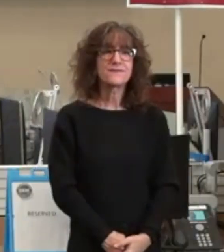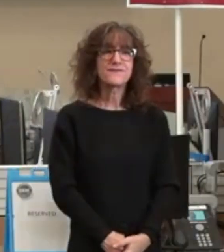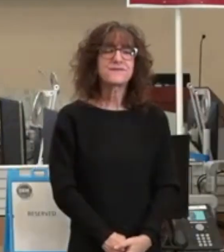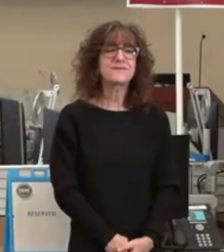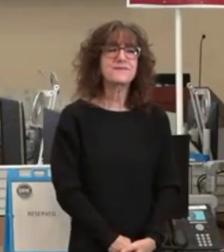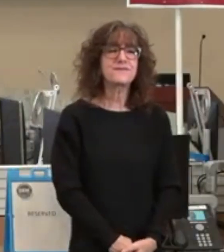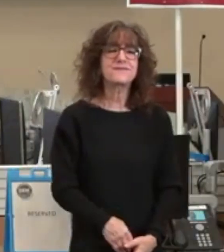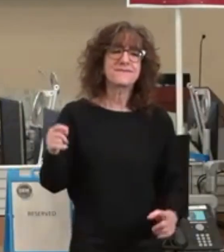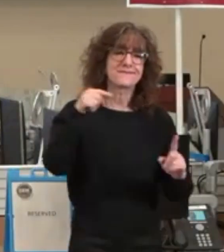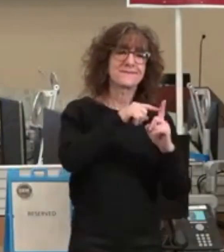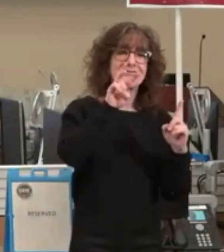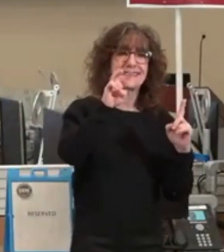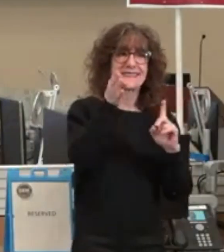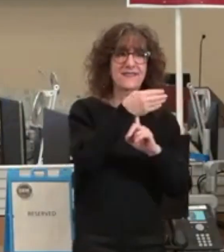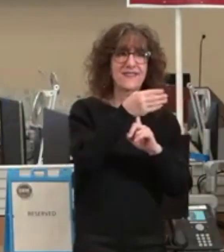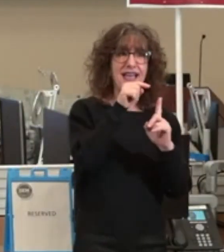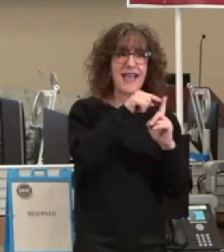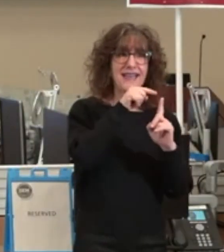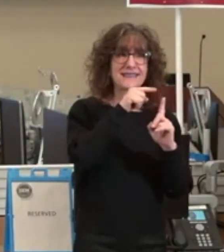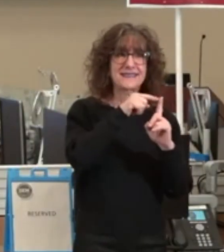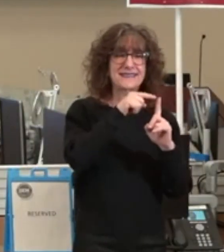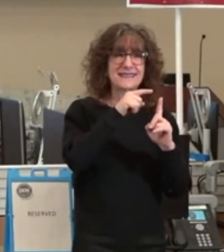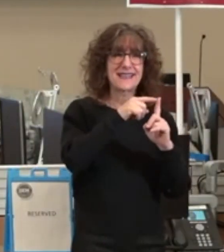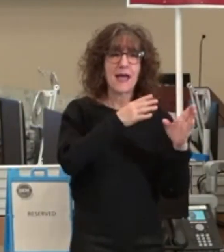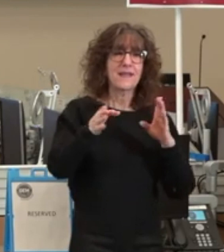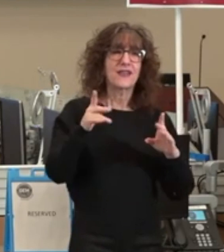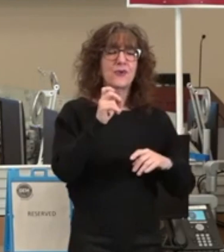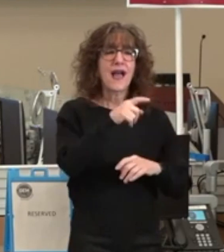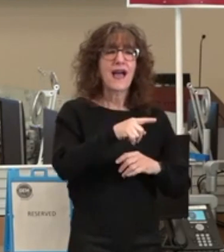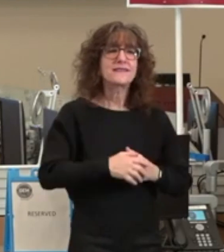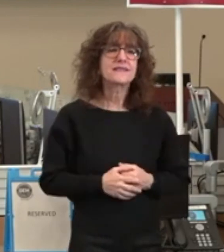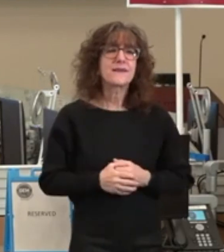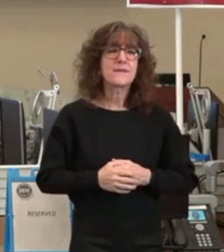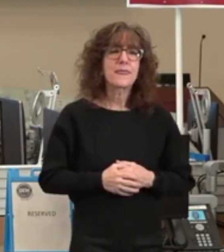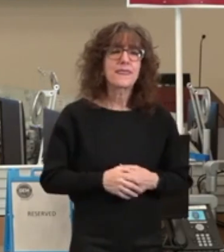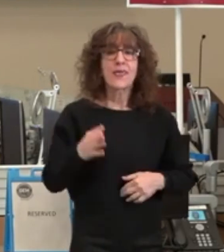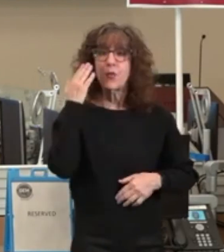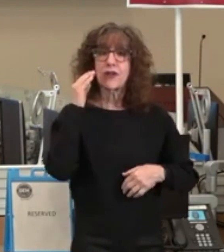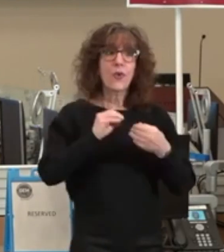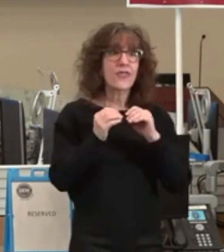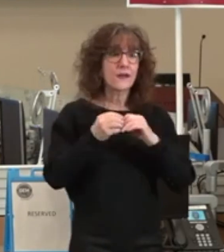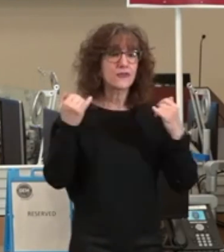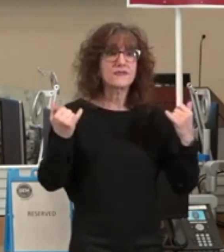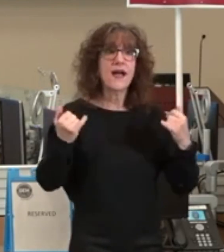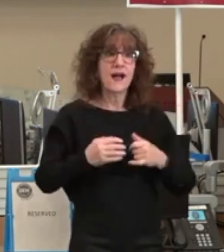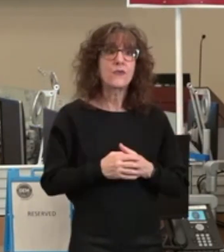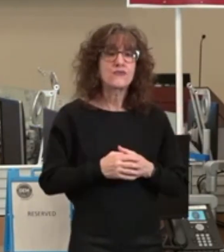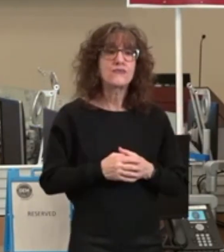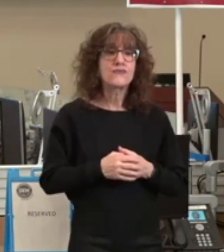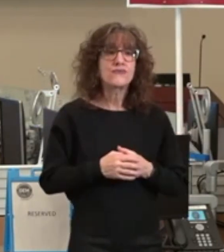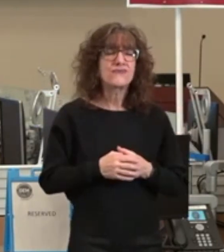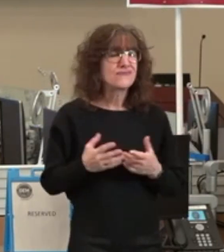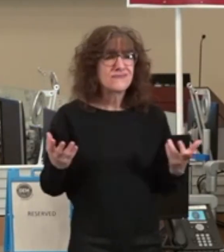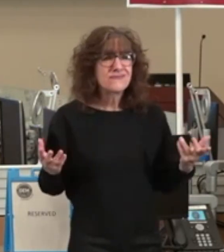Back to the Six Flags thing. I was going to basically ask you a question, but we know what the numbers are now, and